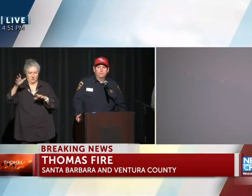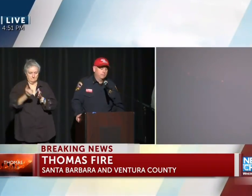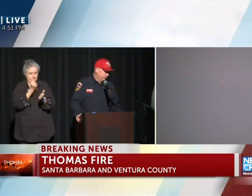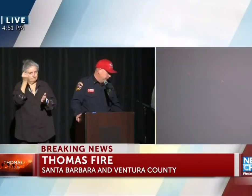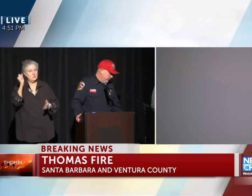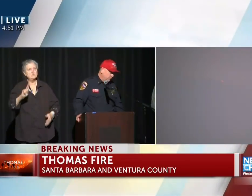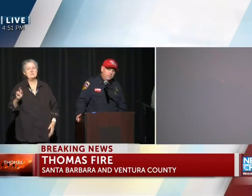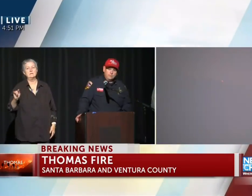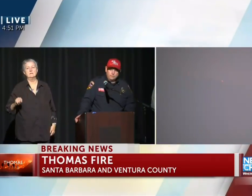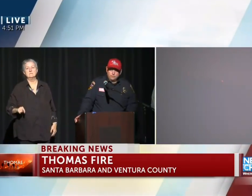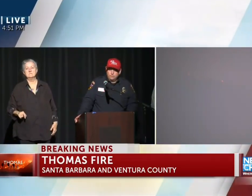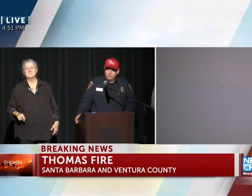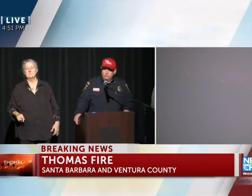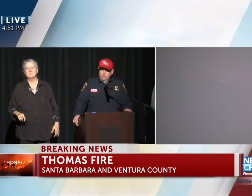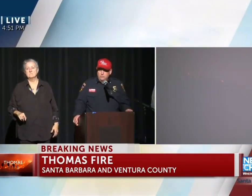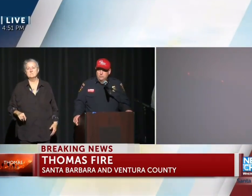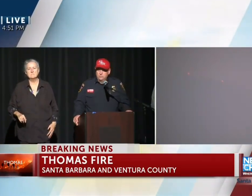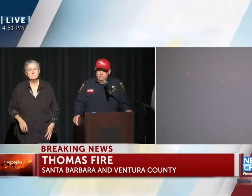use it.